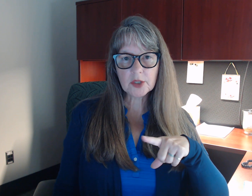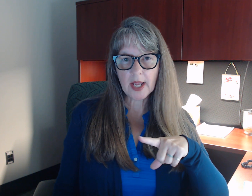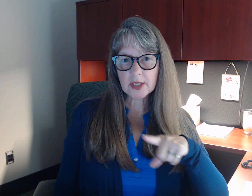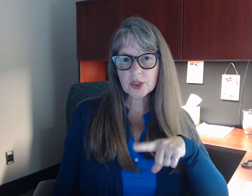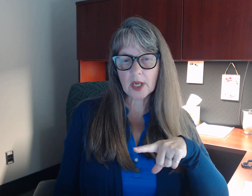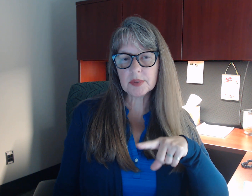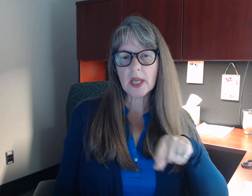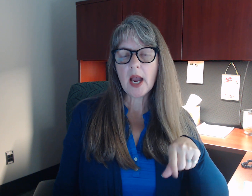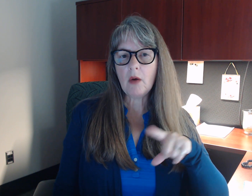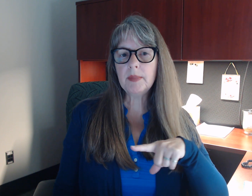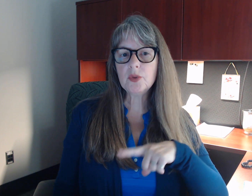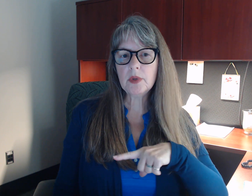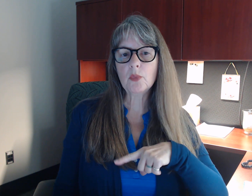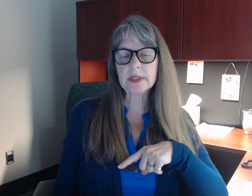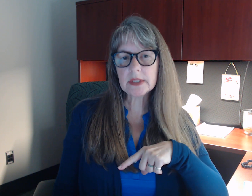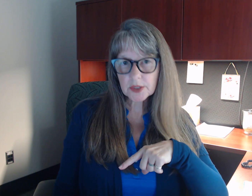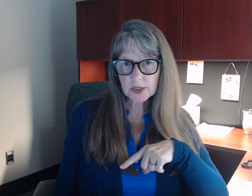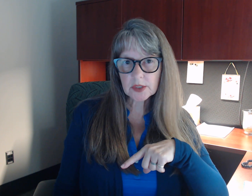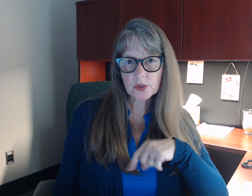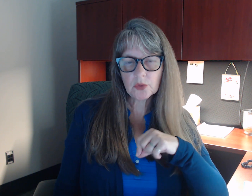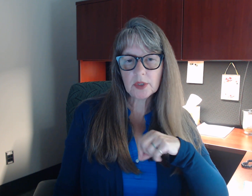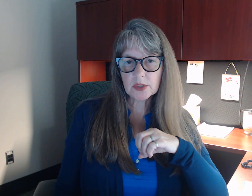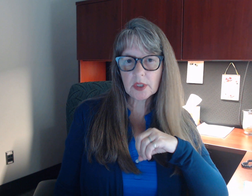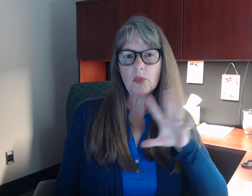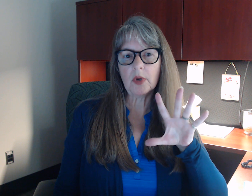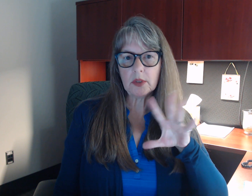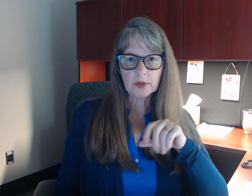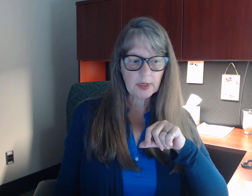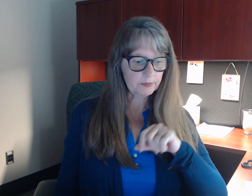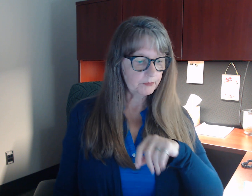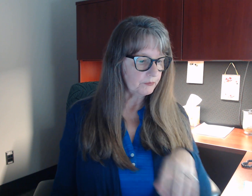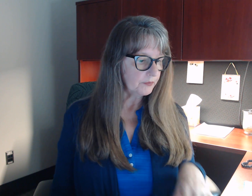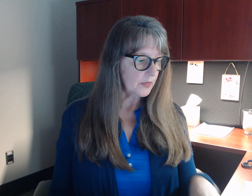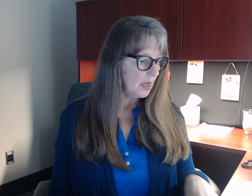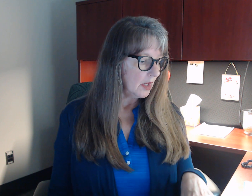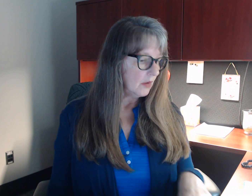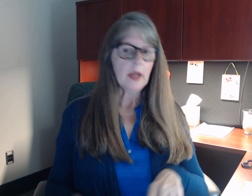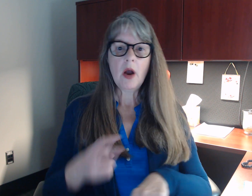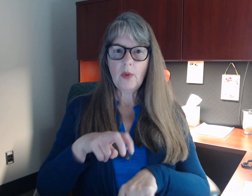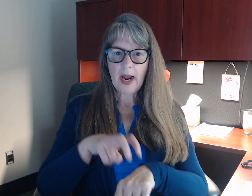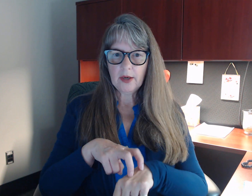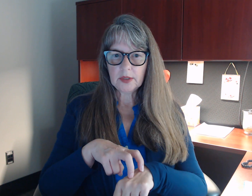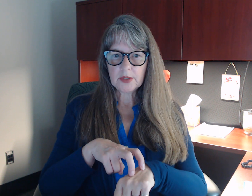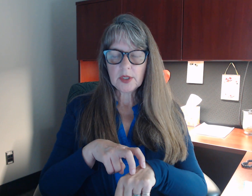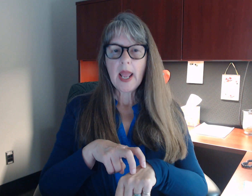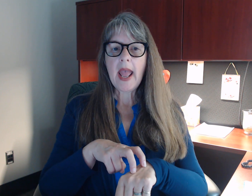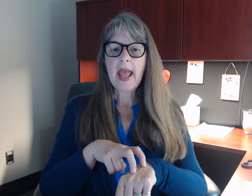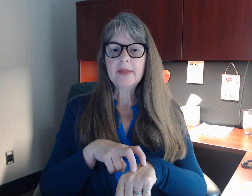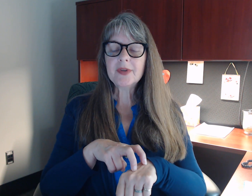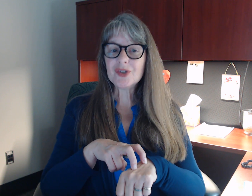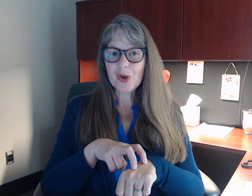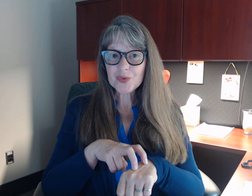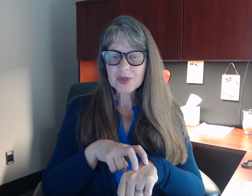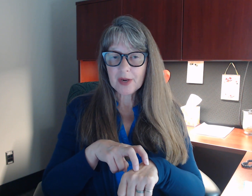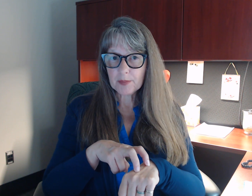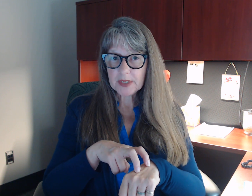hand shapes, I'll be doing more sentences so you can see it more clearly. Okay. Oh, Ireland. And this is also the sign for potato.